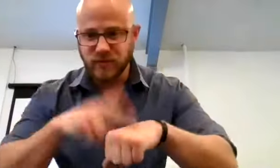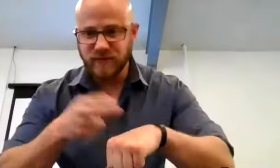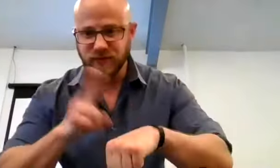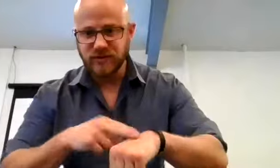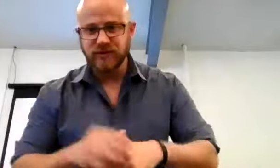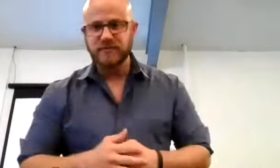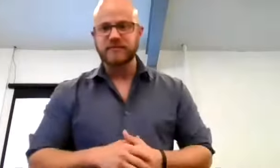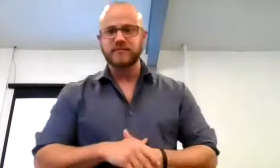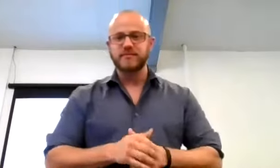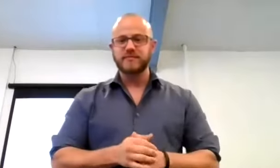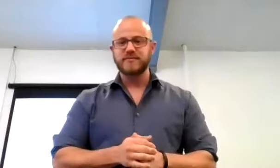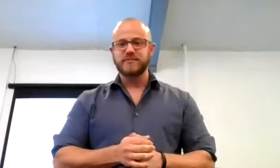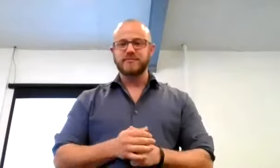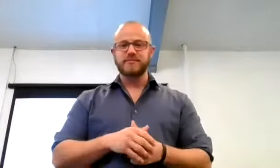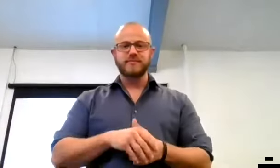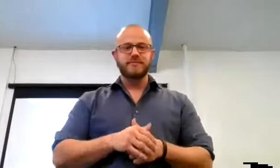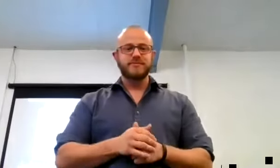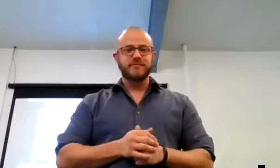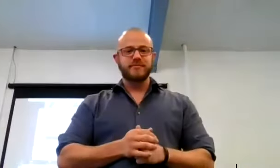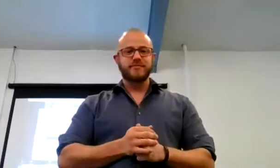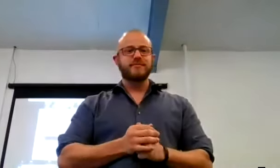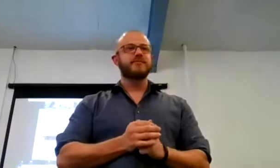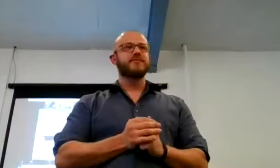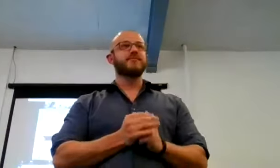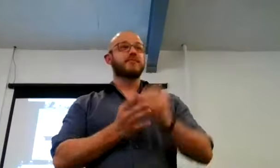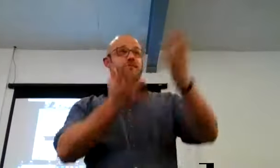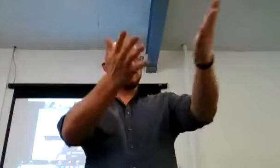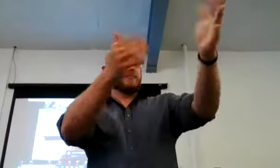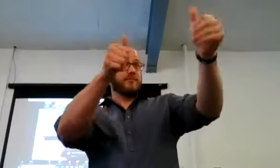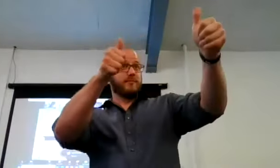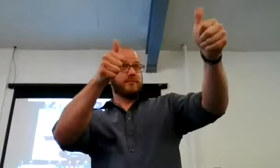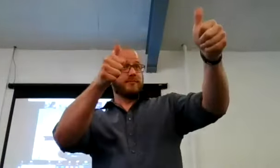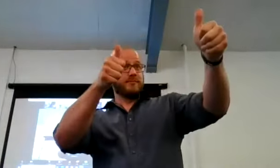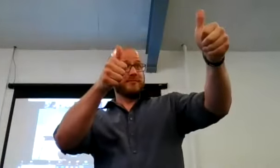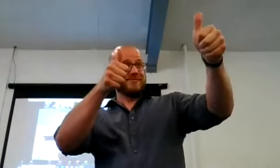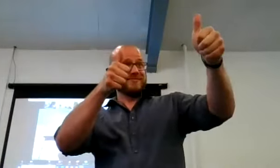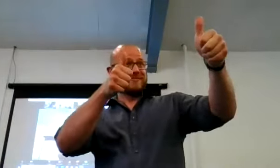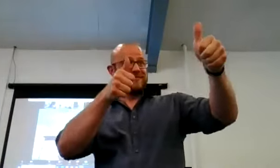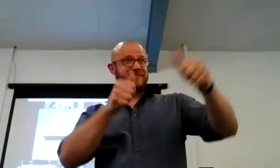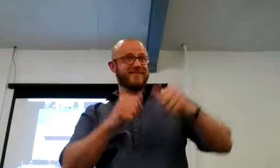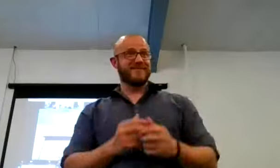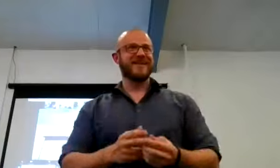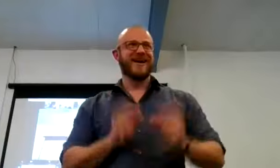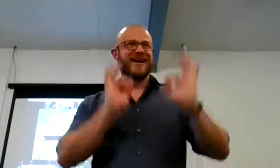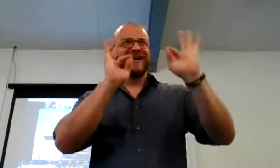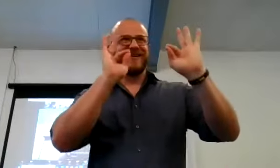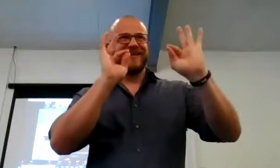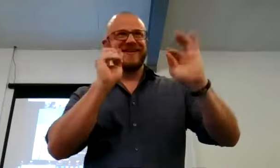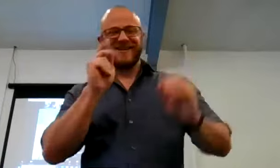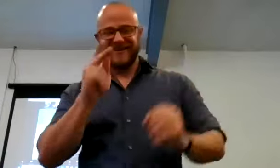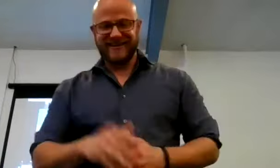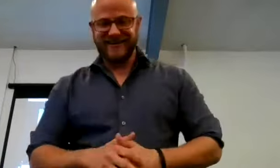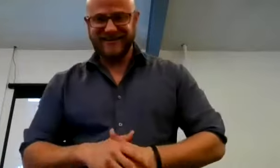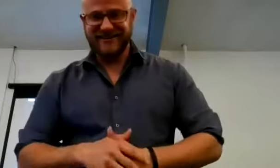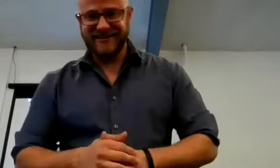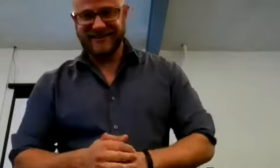And you're welcome, of course, of course. And if you have any questions, are you good? Okay, good, okay.